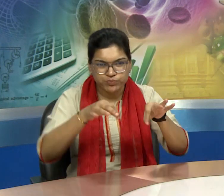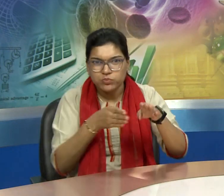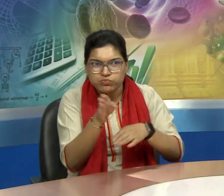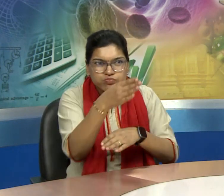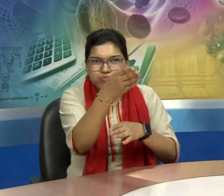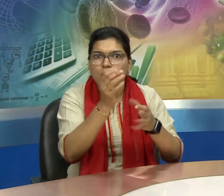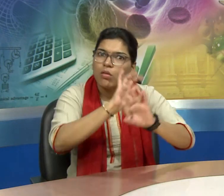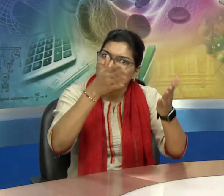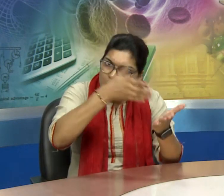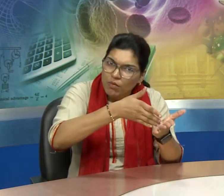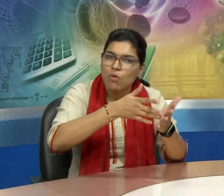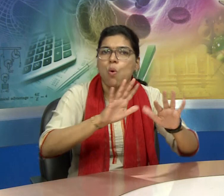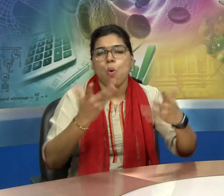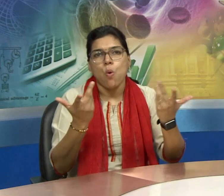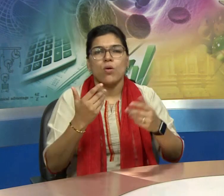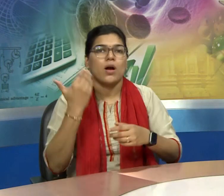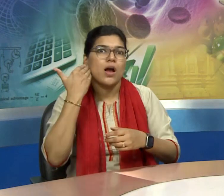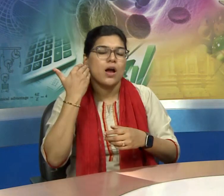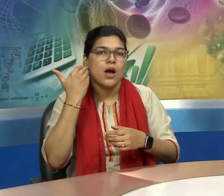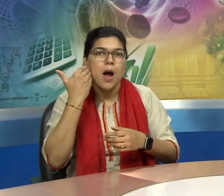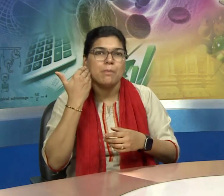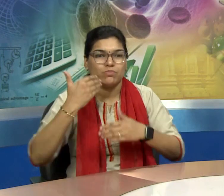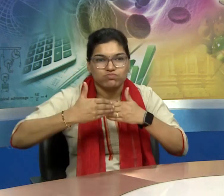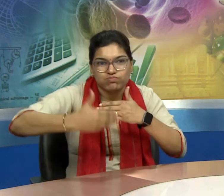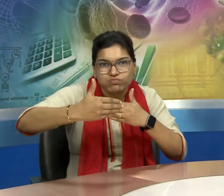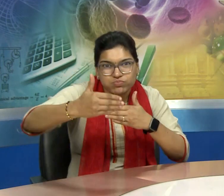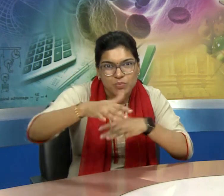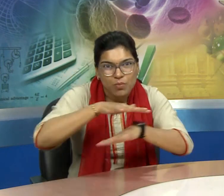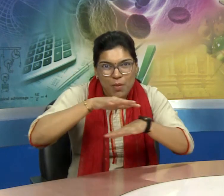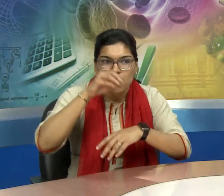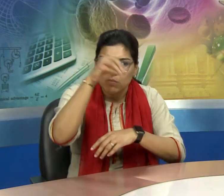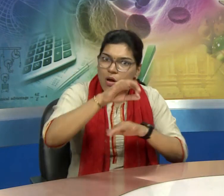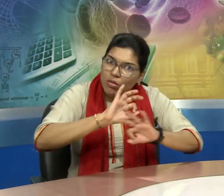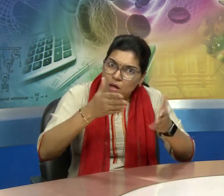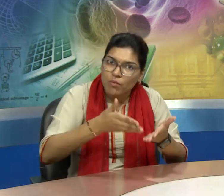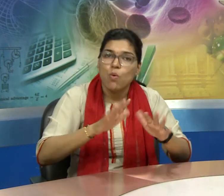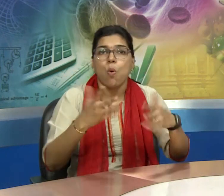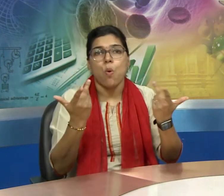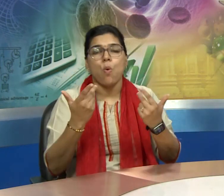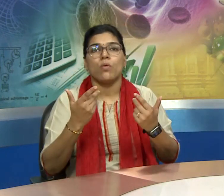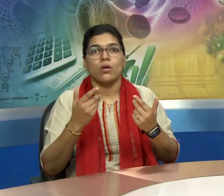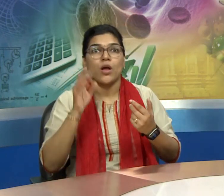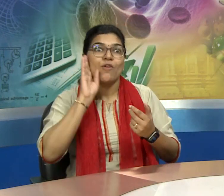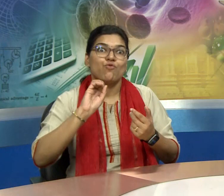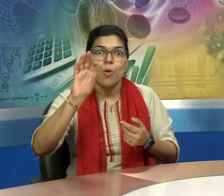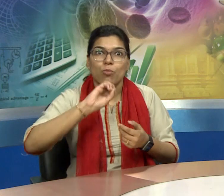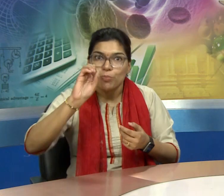using Google Map, and we also plan our schedule and put it on the